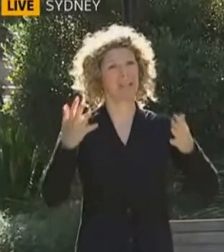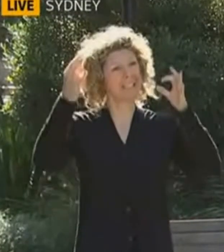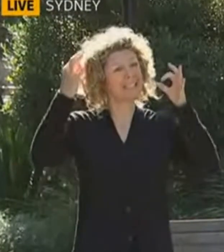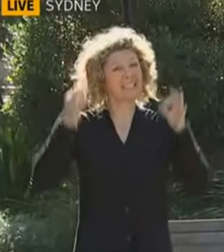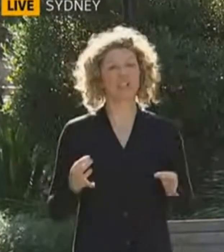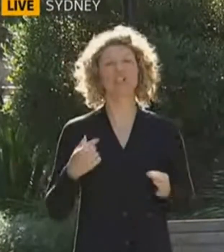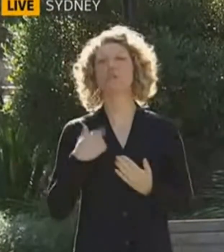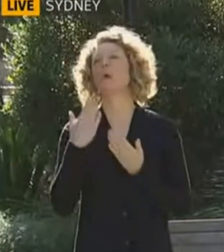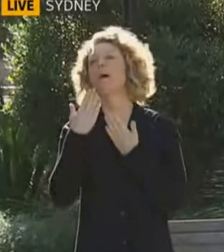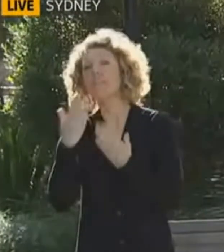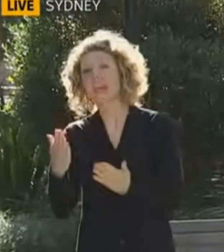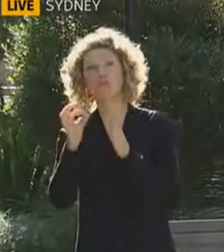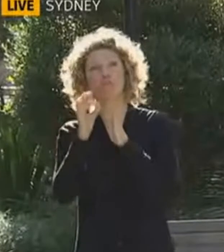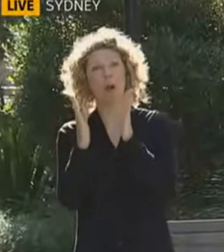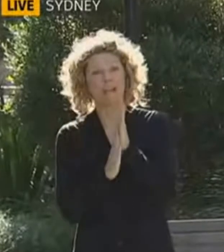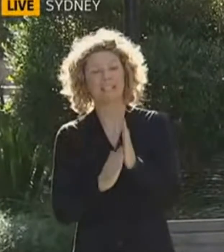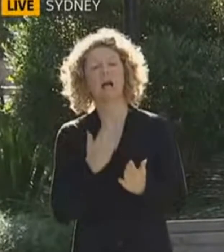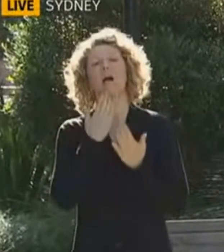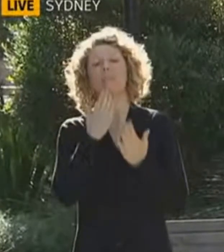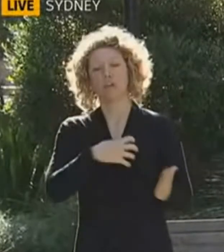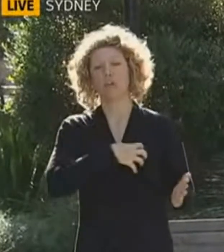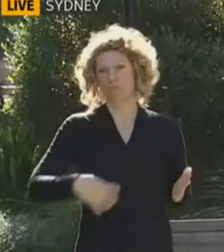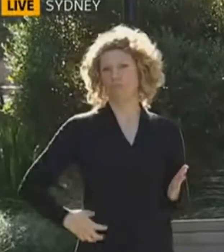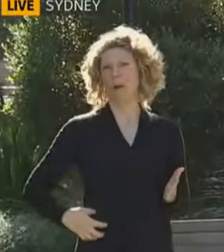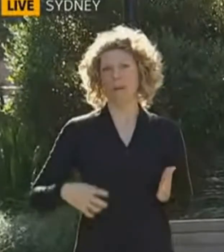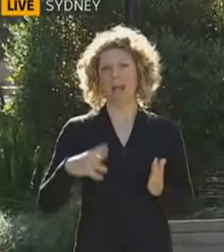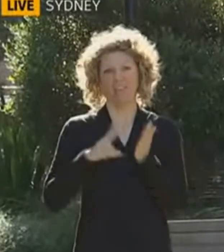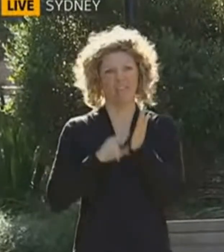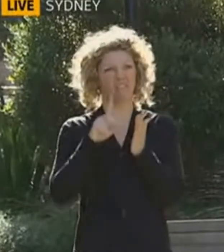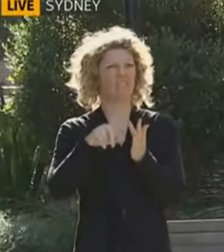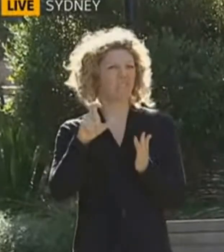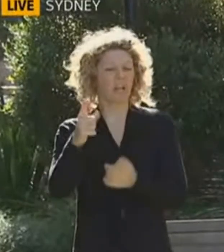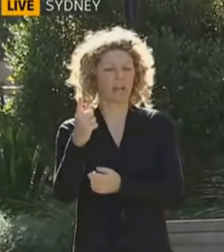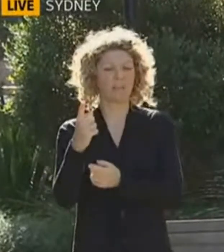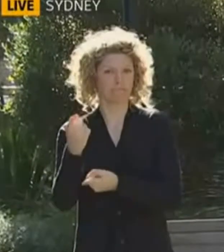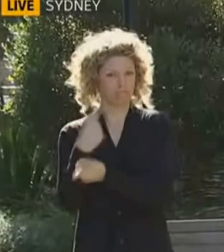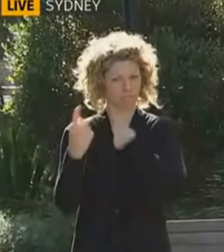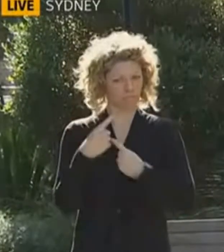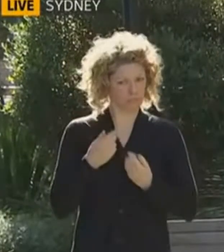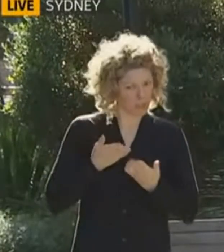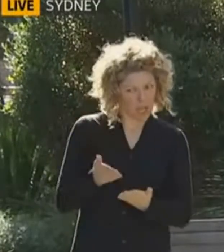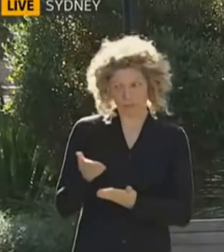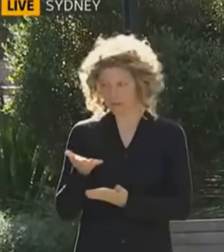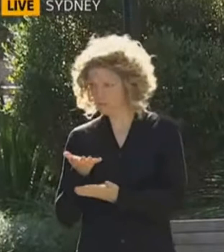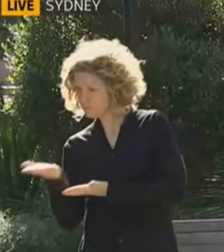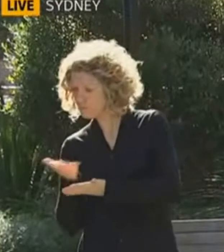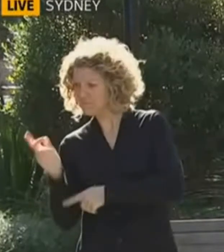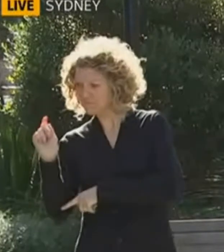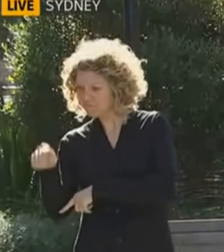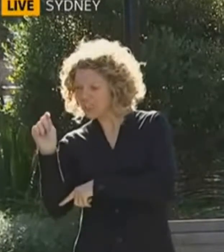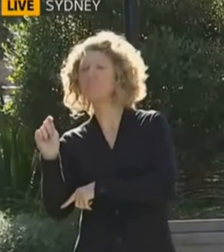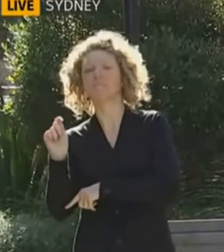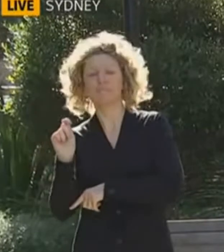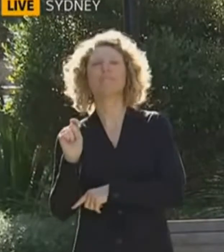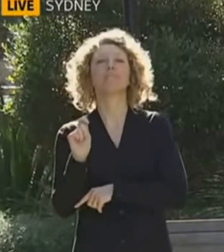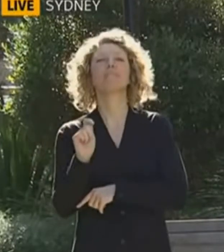the Prime Minister and Mr Andrews for allowing us to move forward with this decision. And I also stress to the other states, now